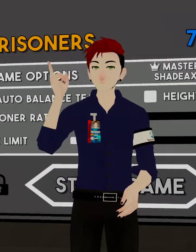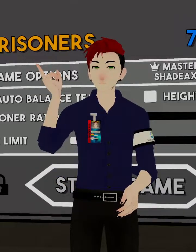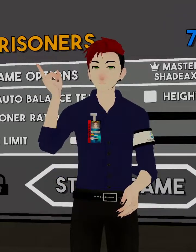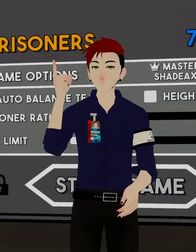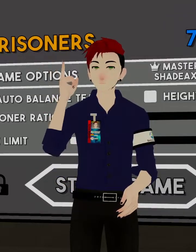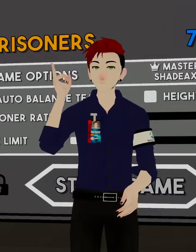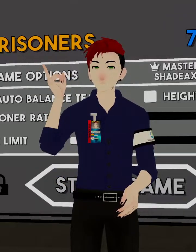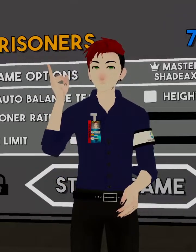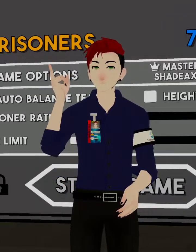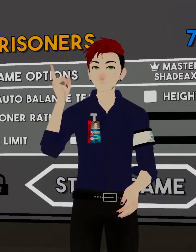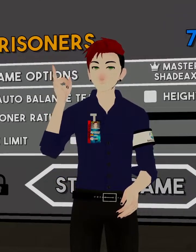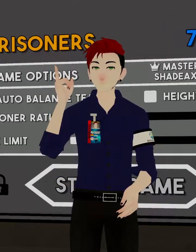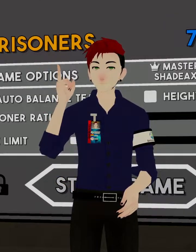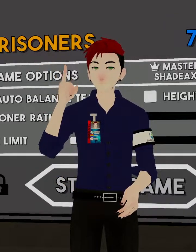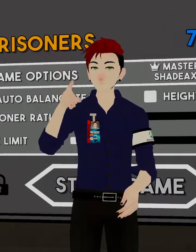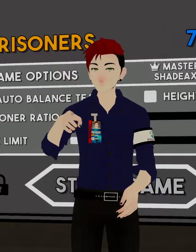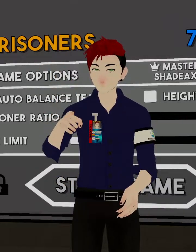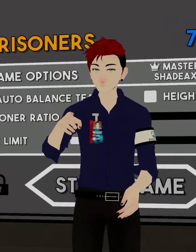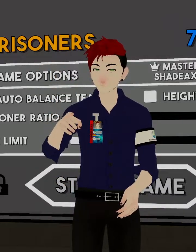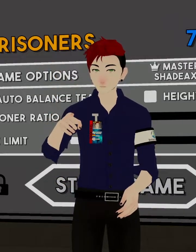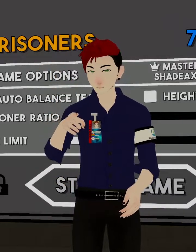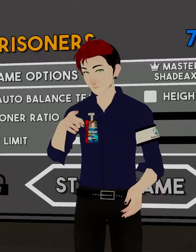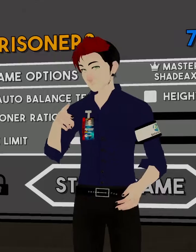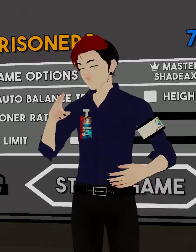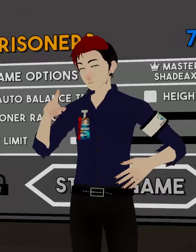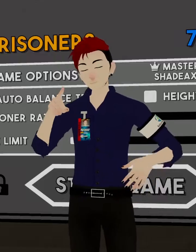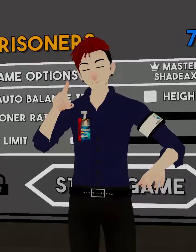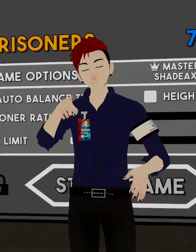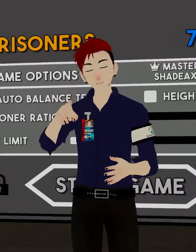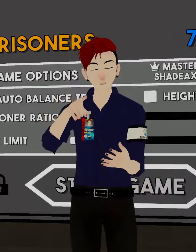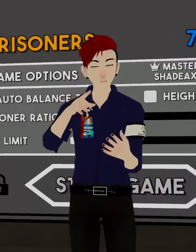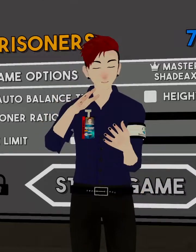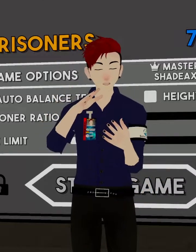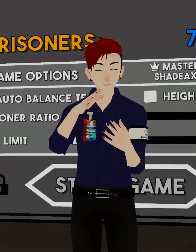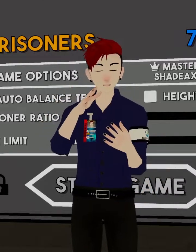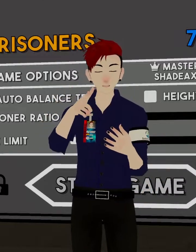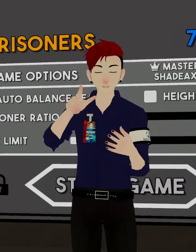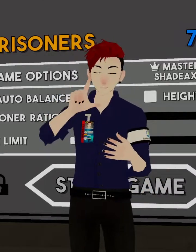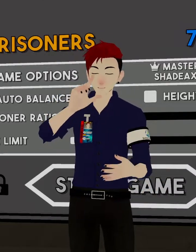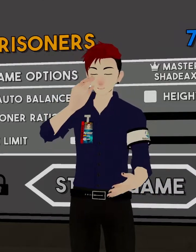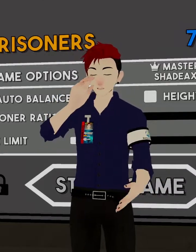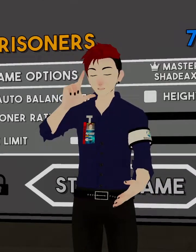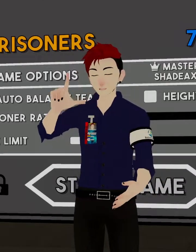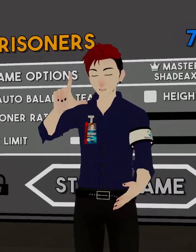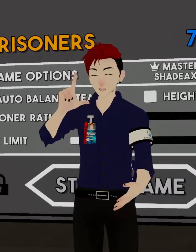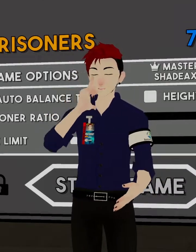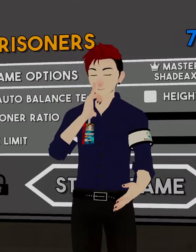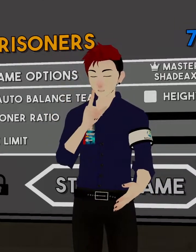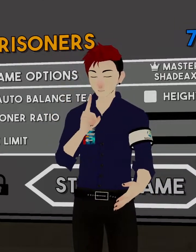What about vents? Vent. So that is a classifier,